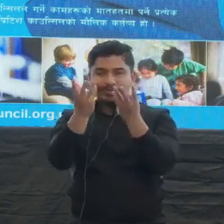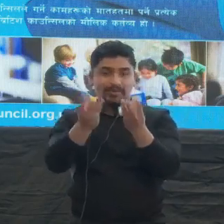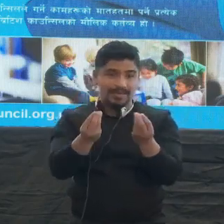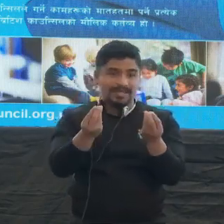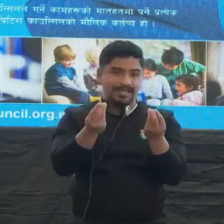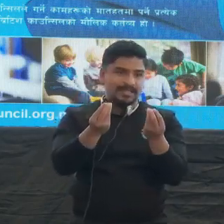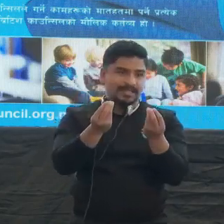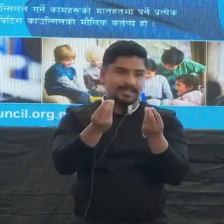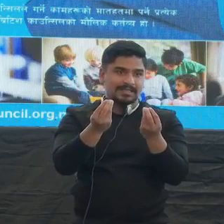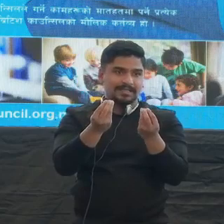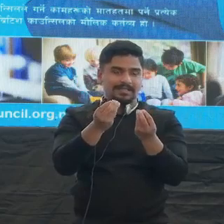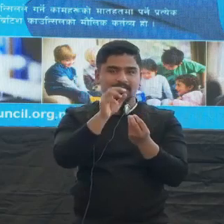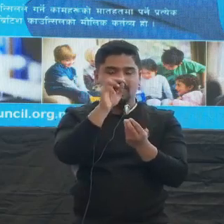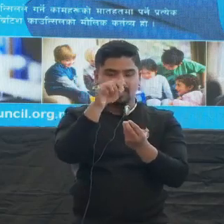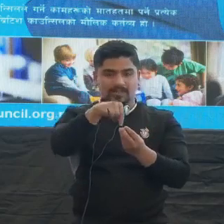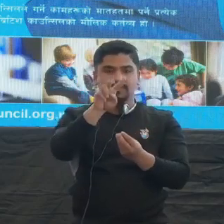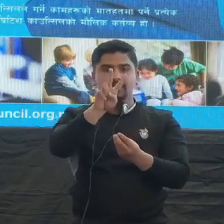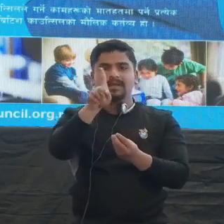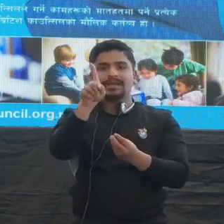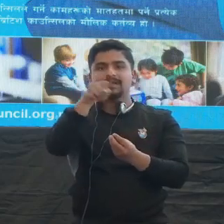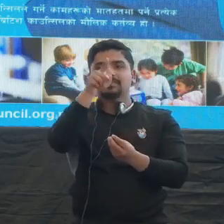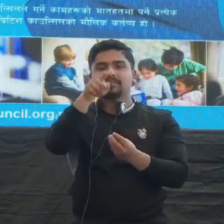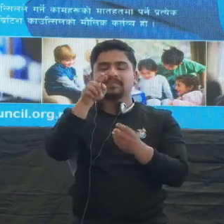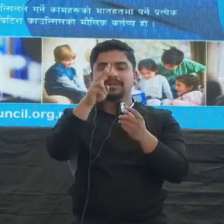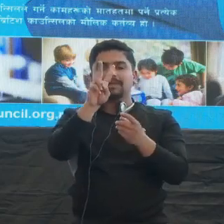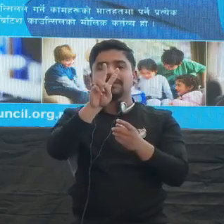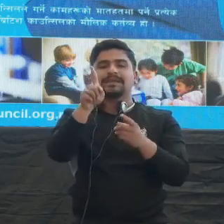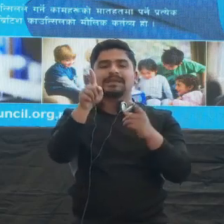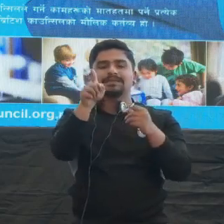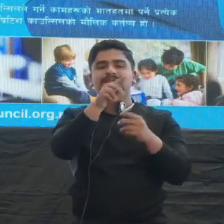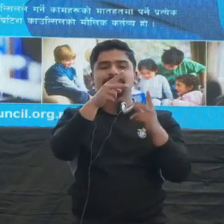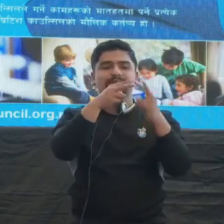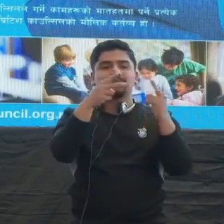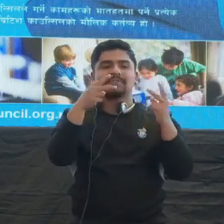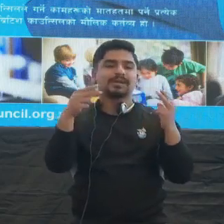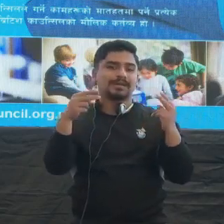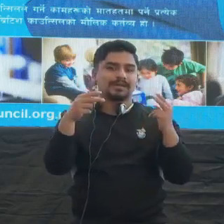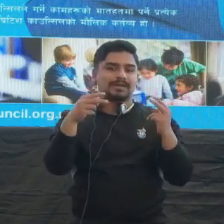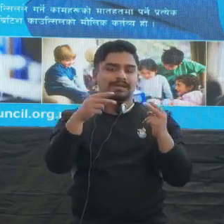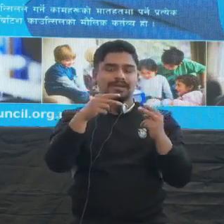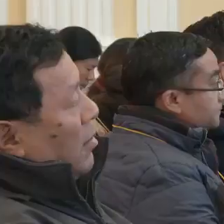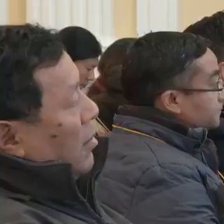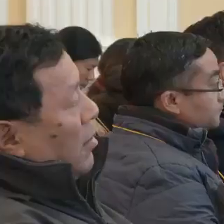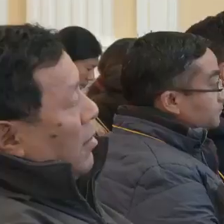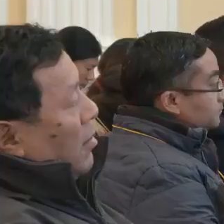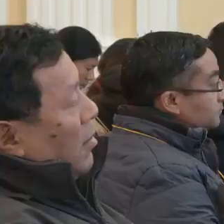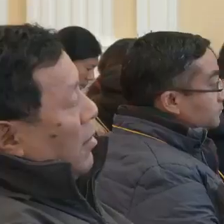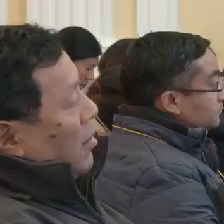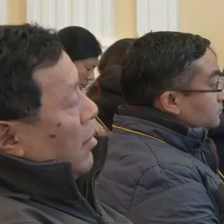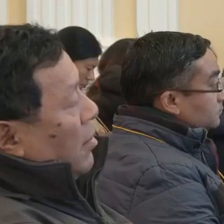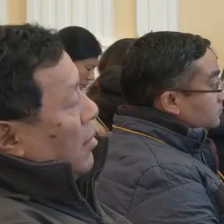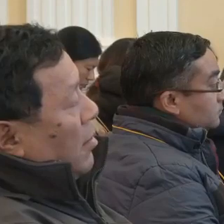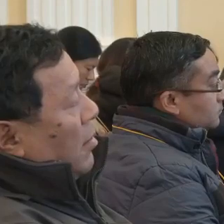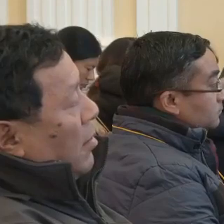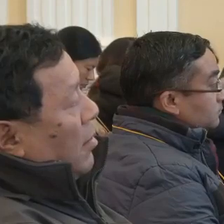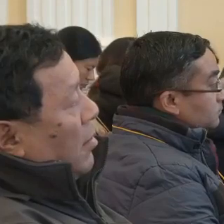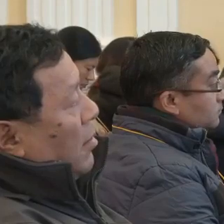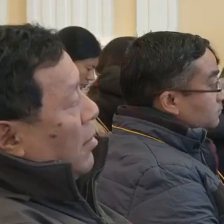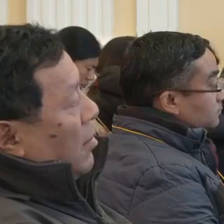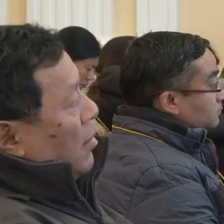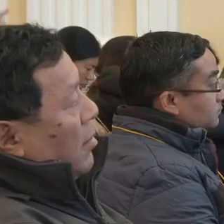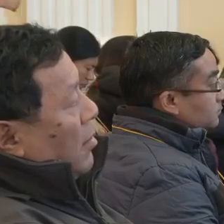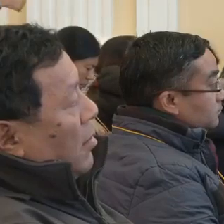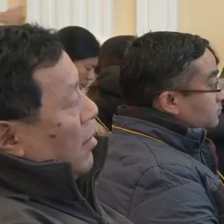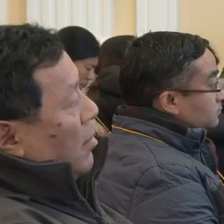is 21 types of disability. So 10 type of data in India, 10 types